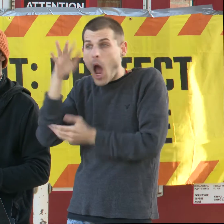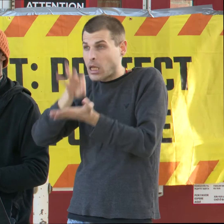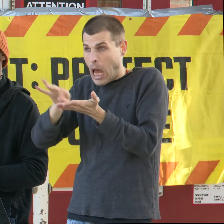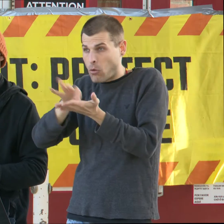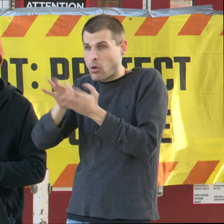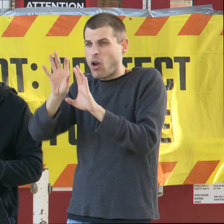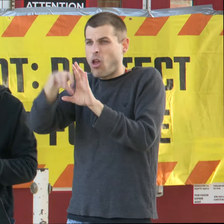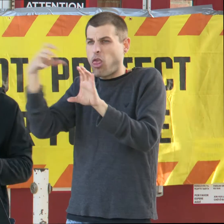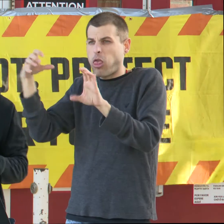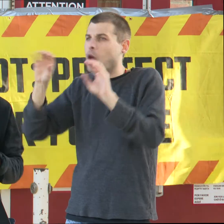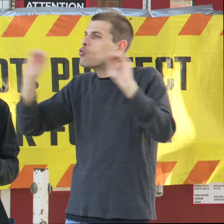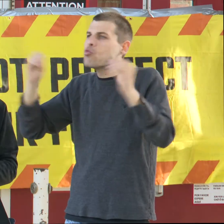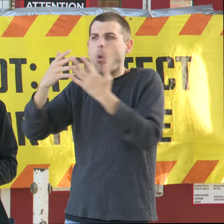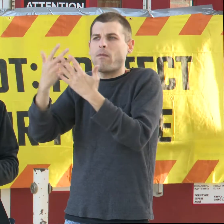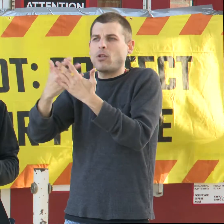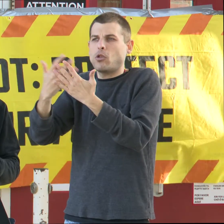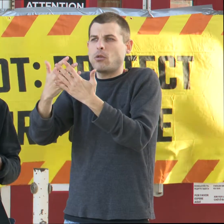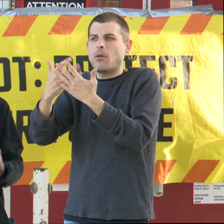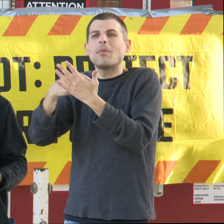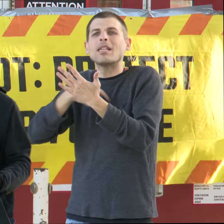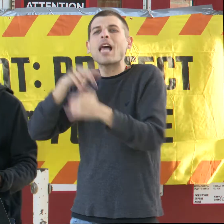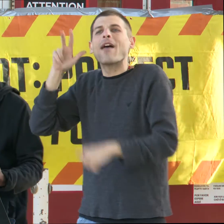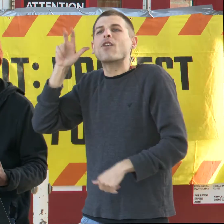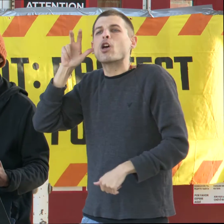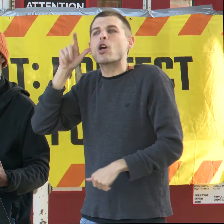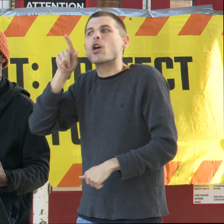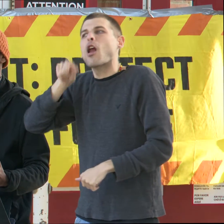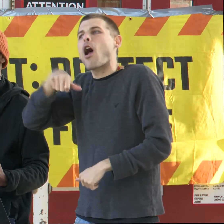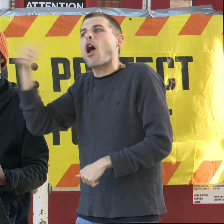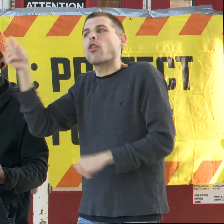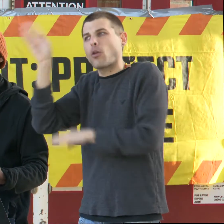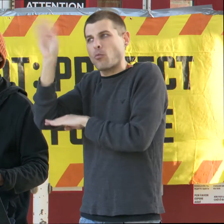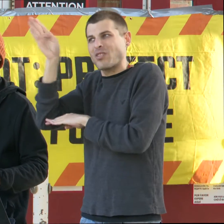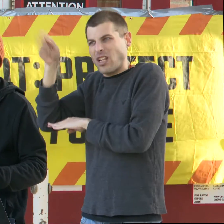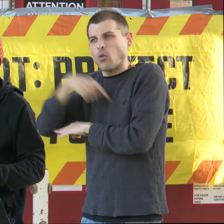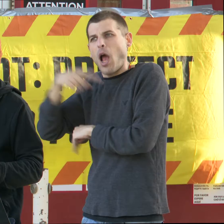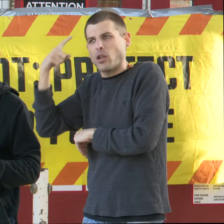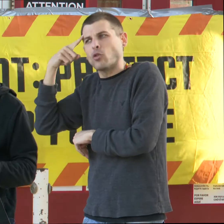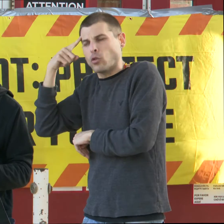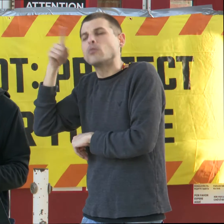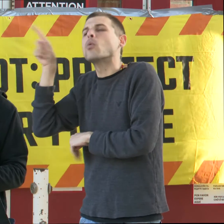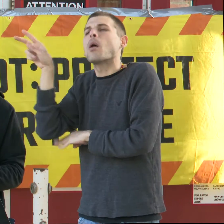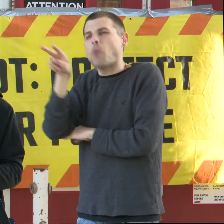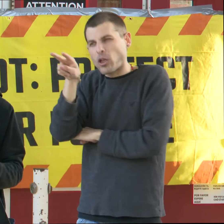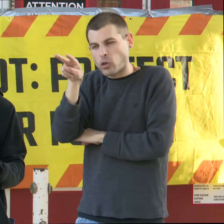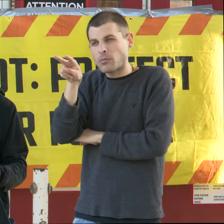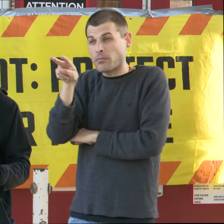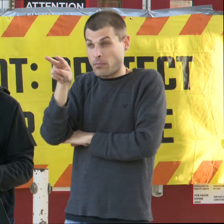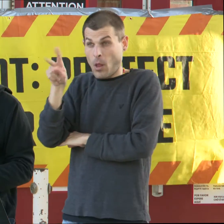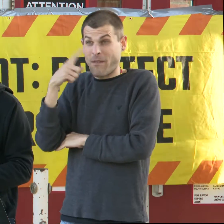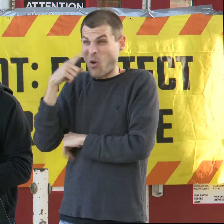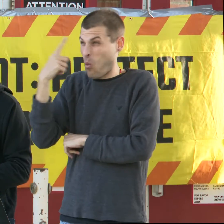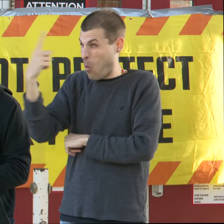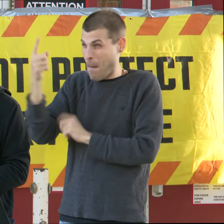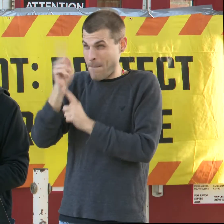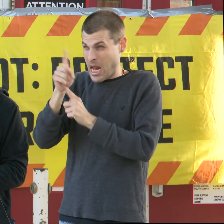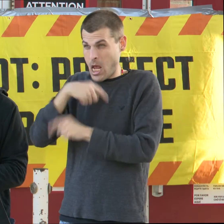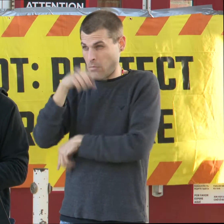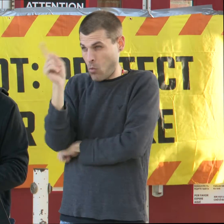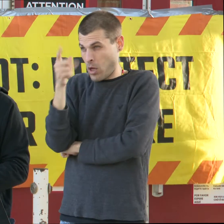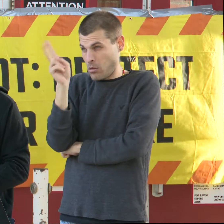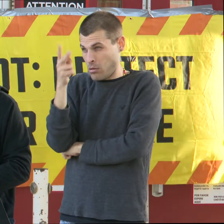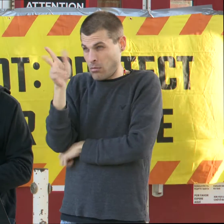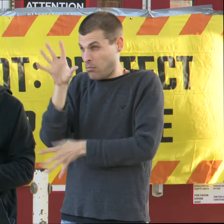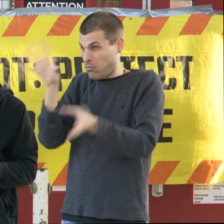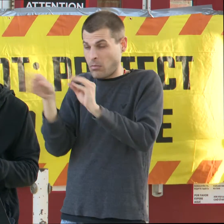there because I had listened to Mary Pivotal and Neighbors for Clean Air. In that minute, in that morning, I counted